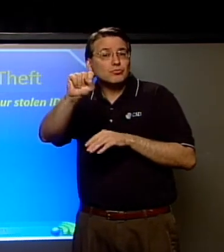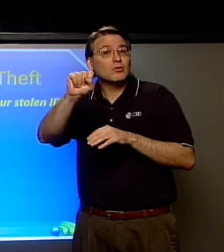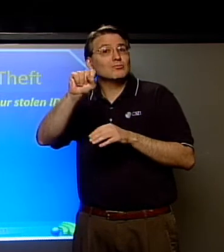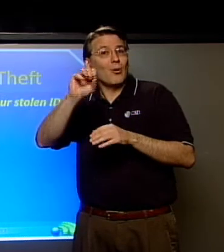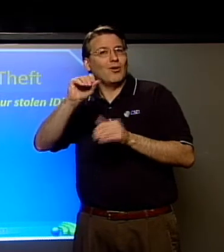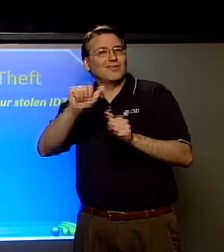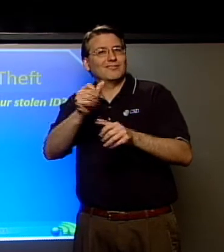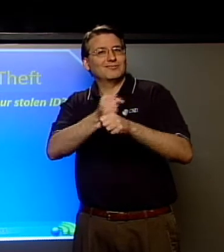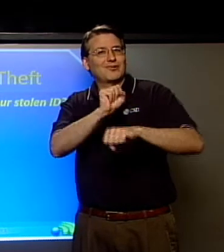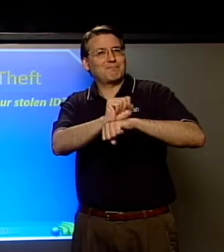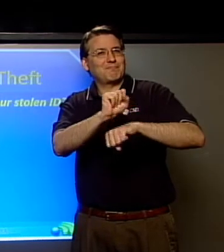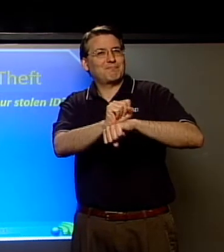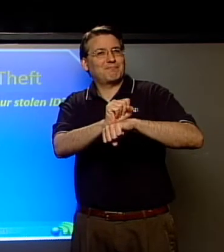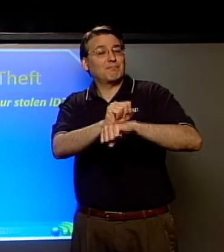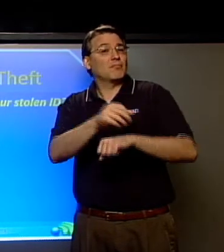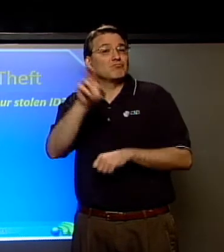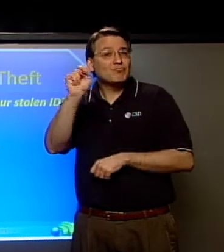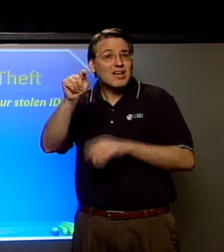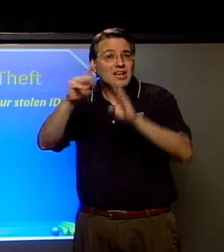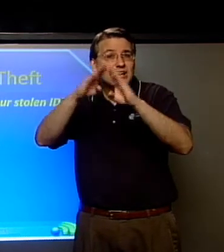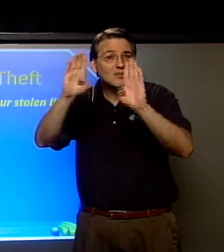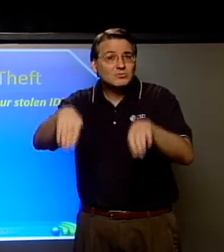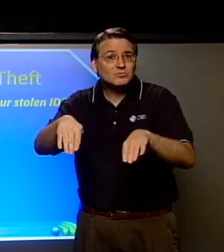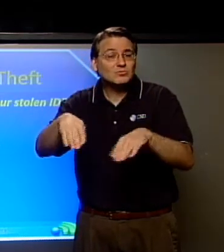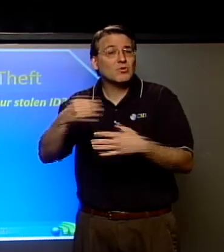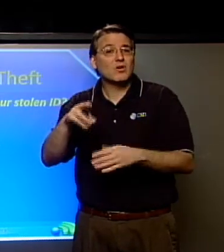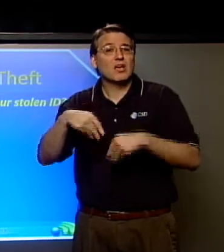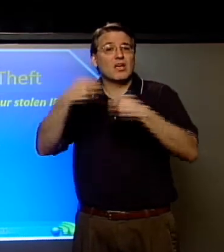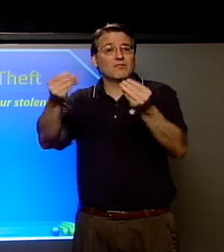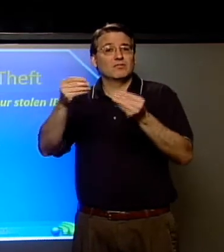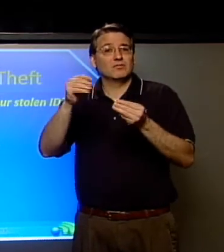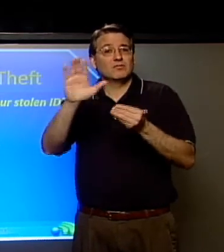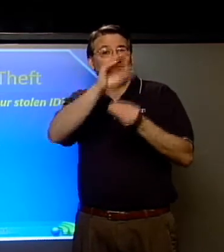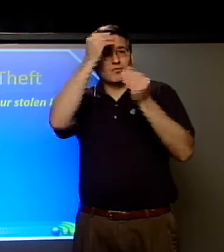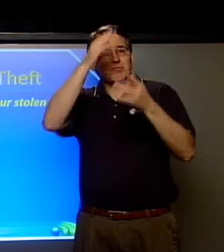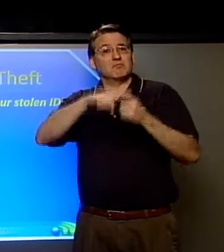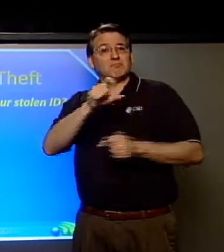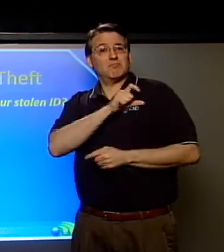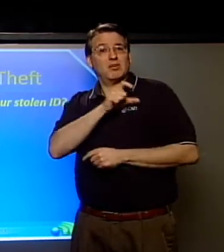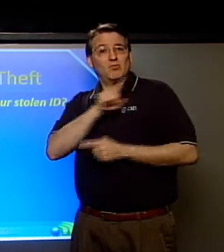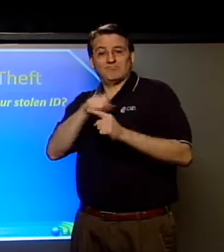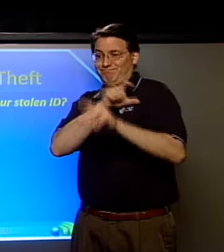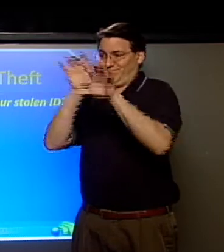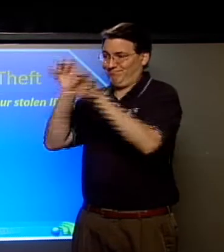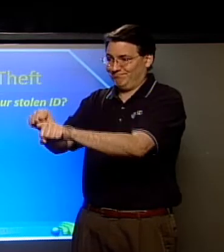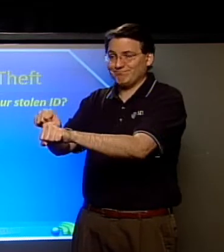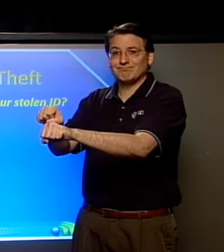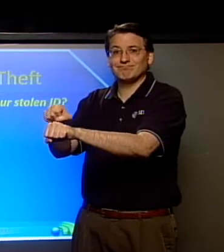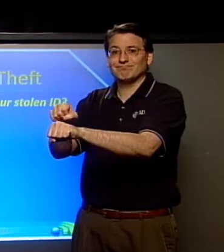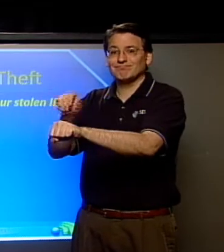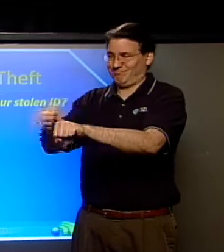monetary programs. Also, they can do other types of fraud, such as applying for jobs under your